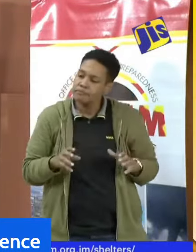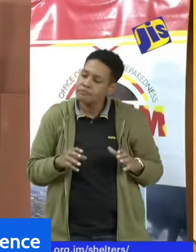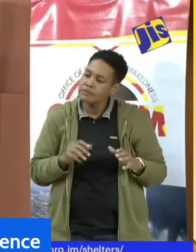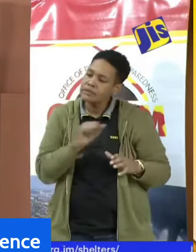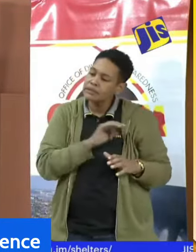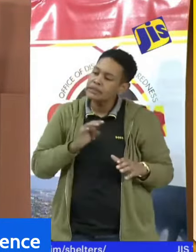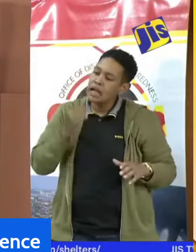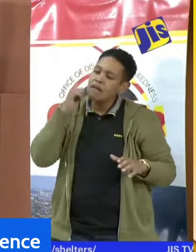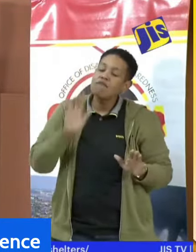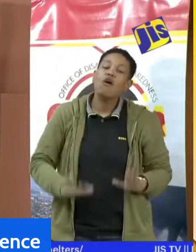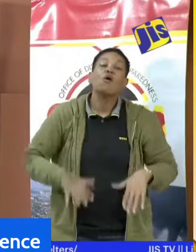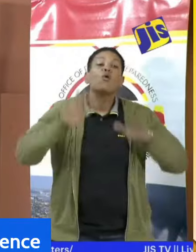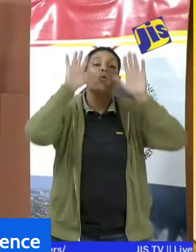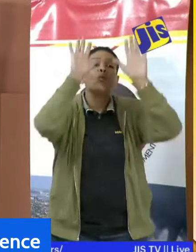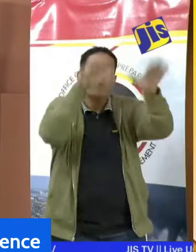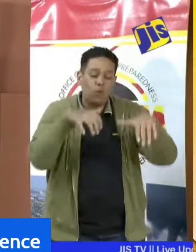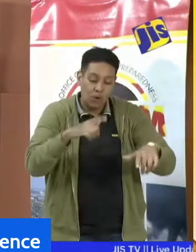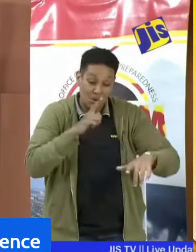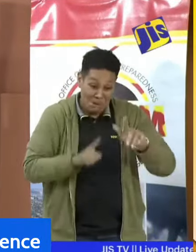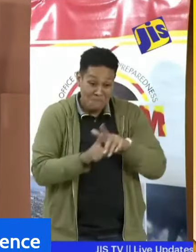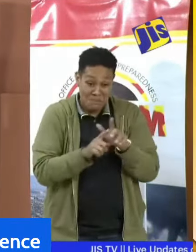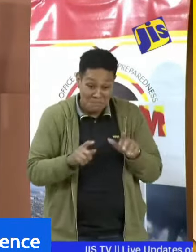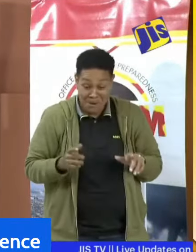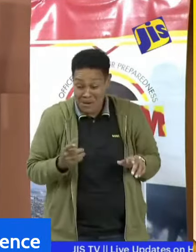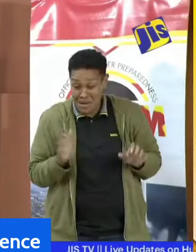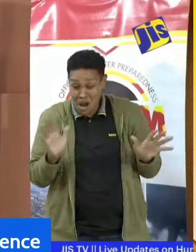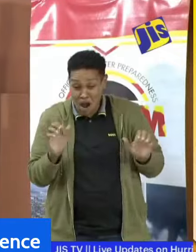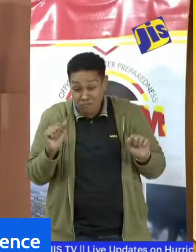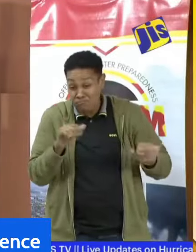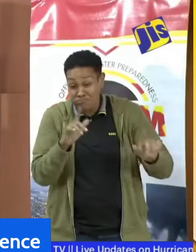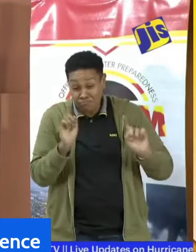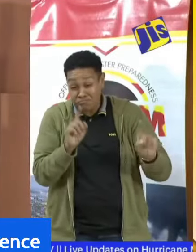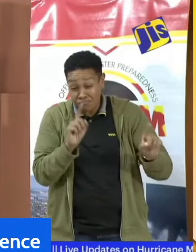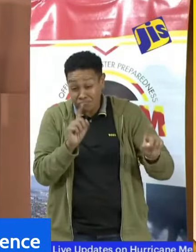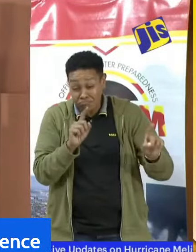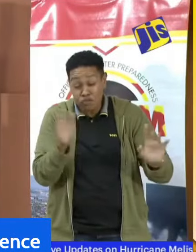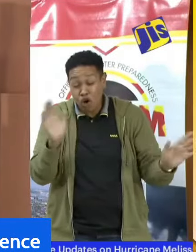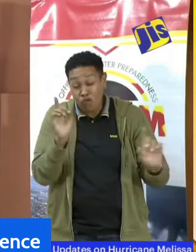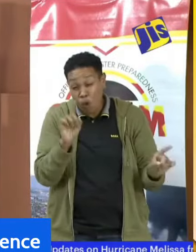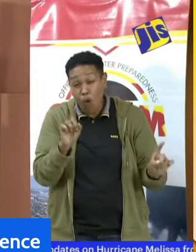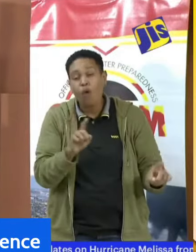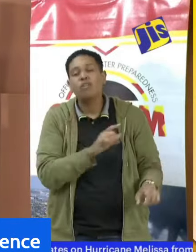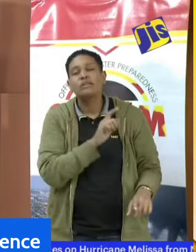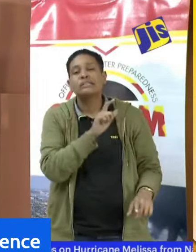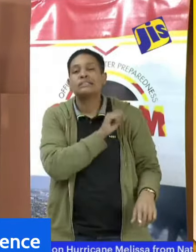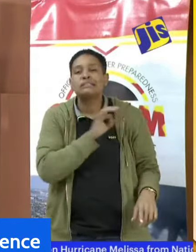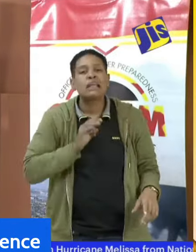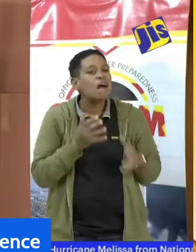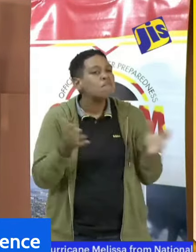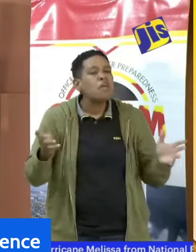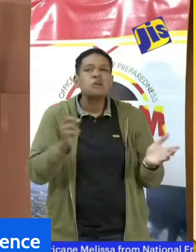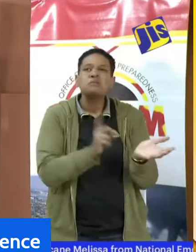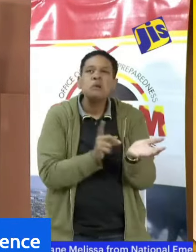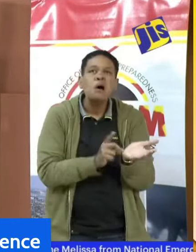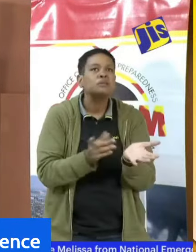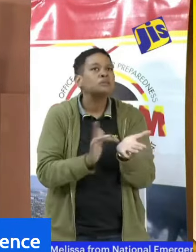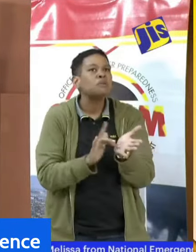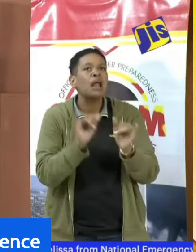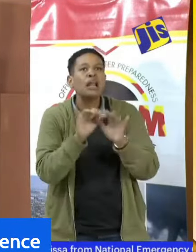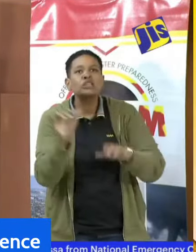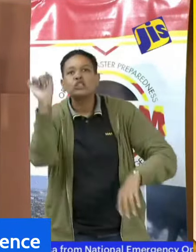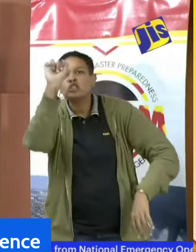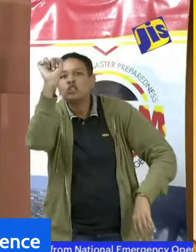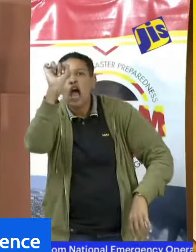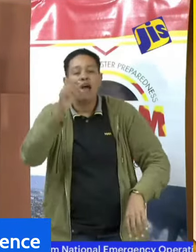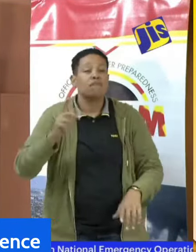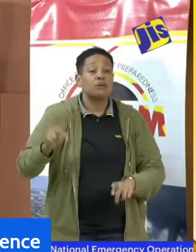in place. Rosters are in place. Doctors, nurses, biomedical engineers, drivers, and porters. All of those are in place to